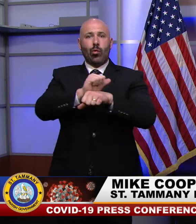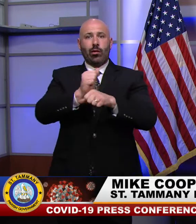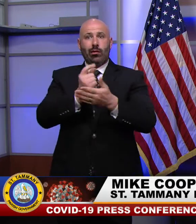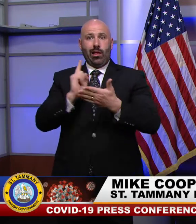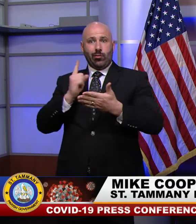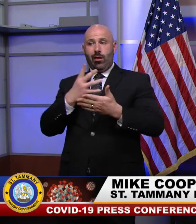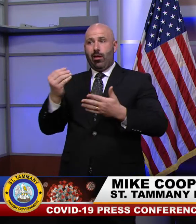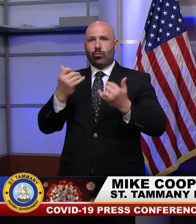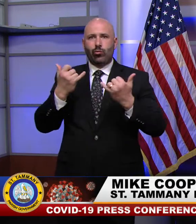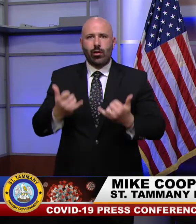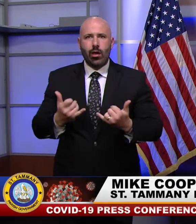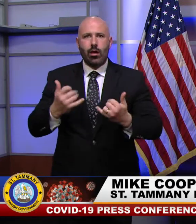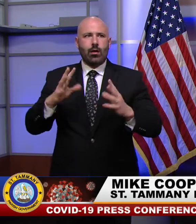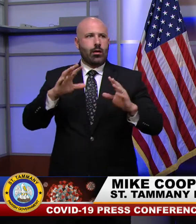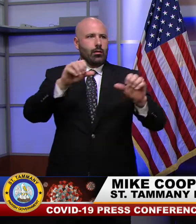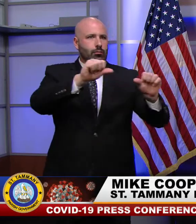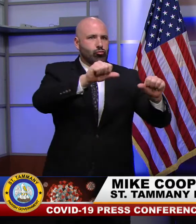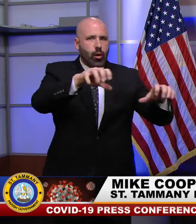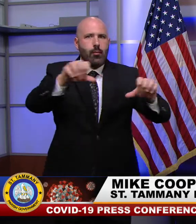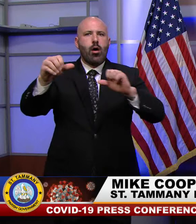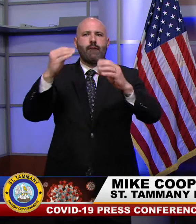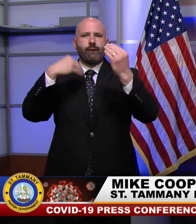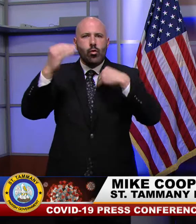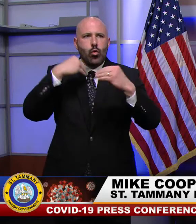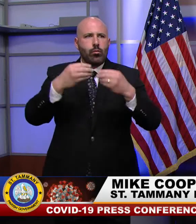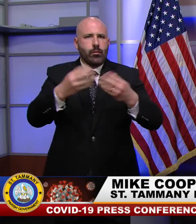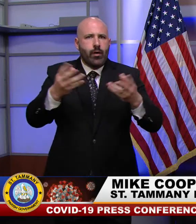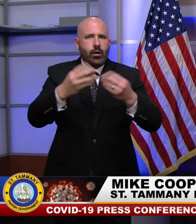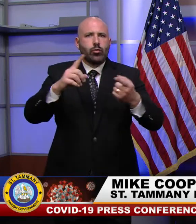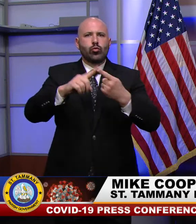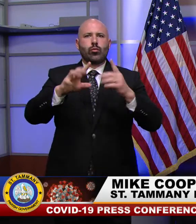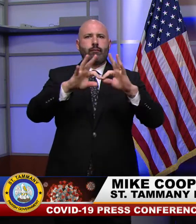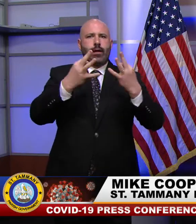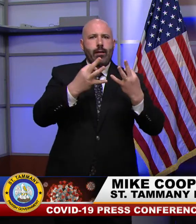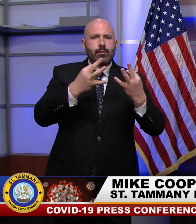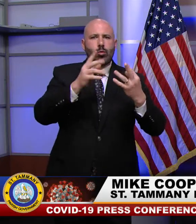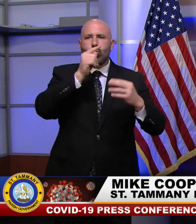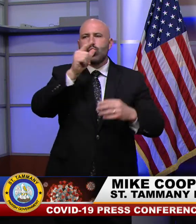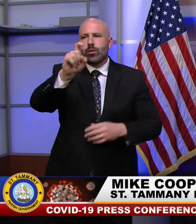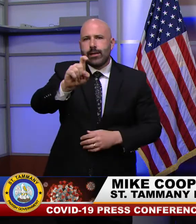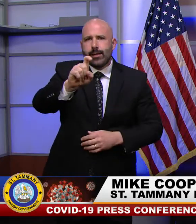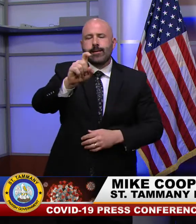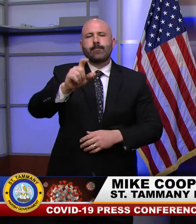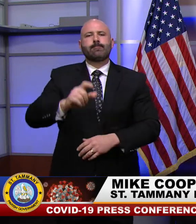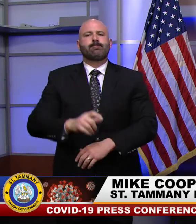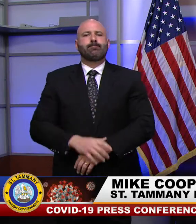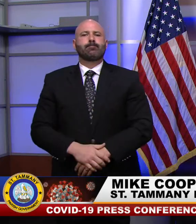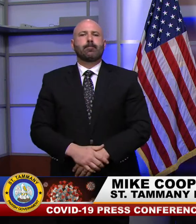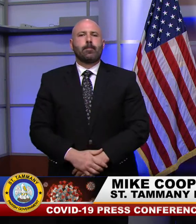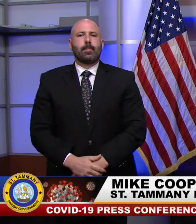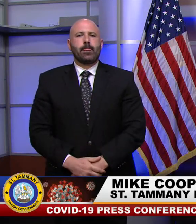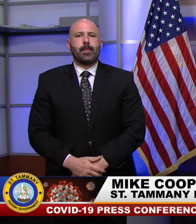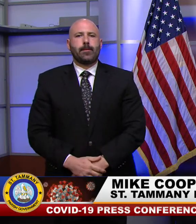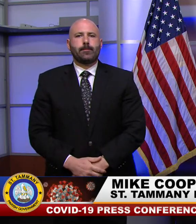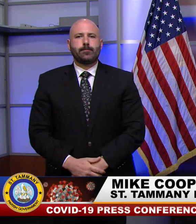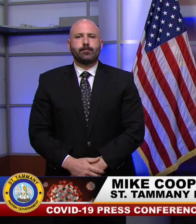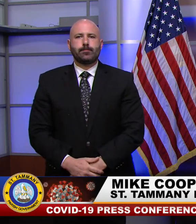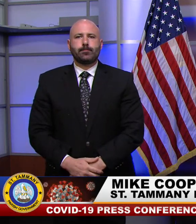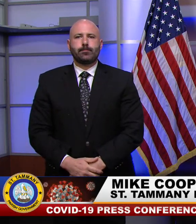families. They worked tremendously hard to get the meals out to our families in need during this difficult